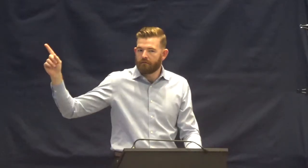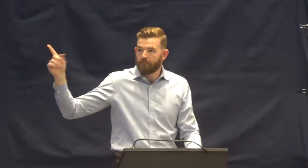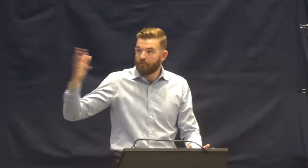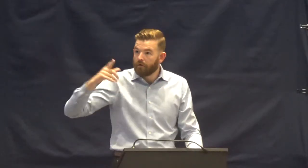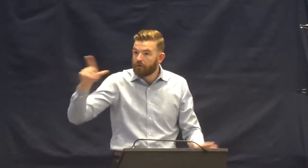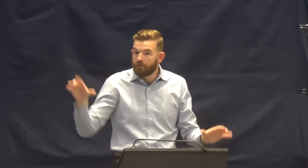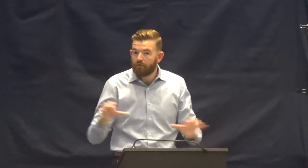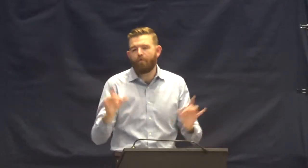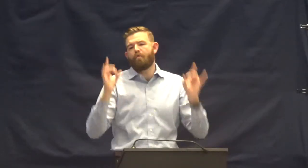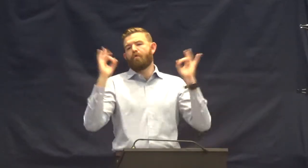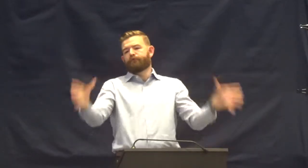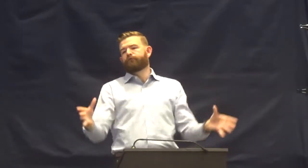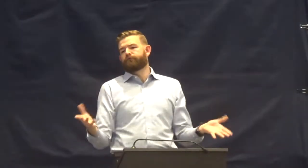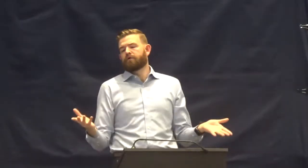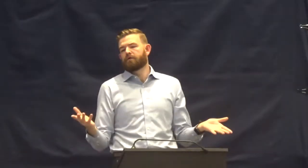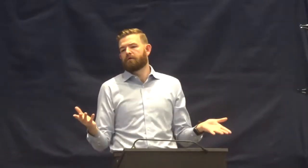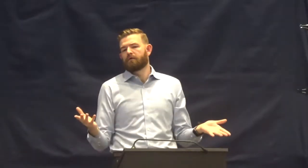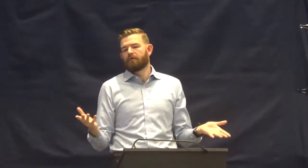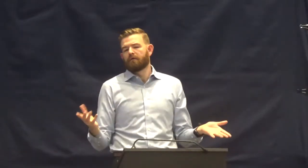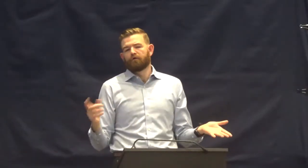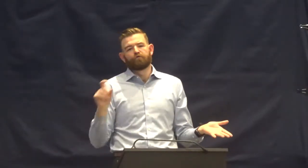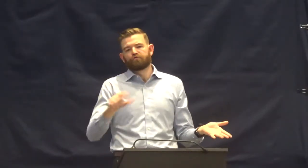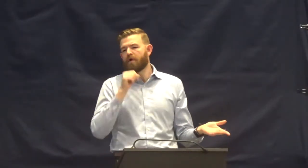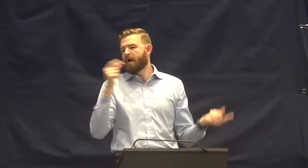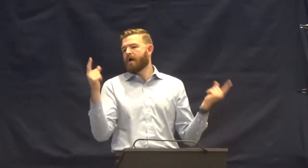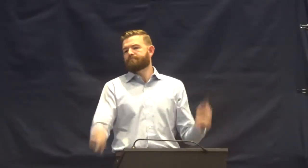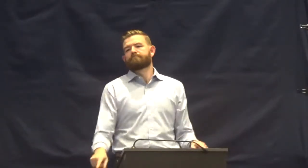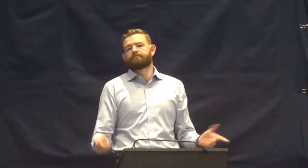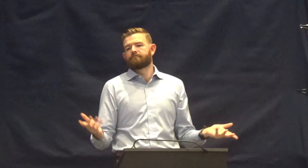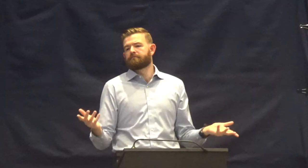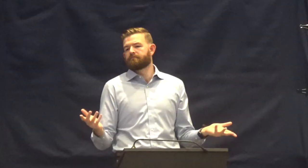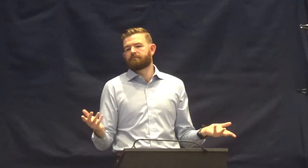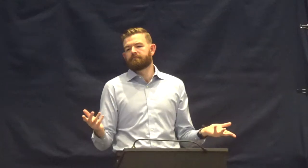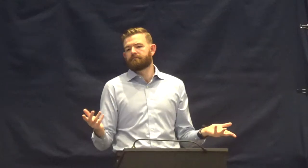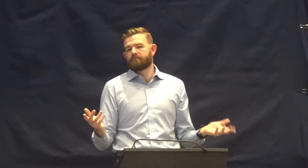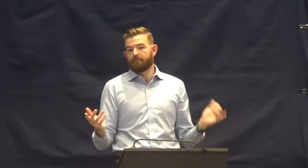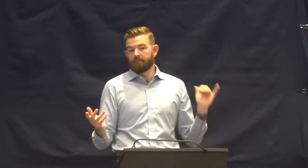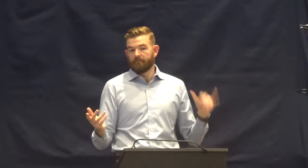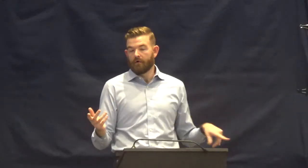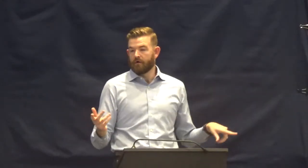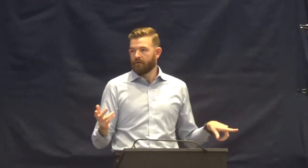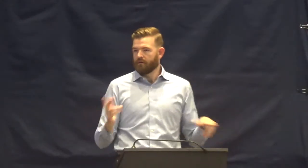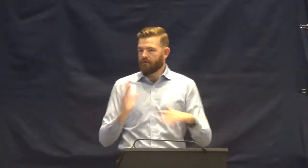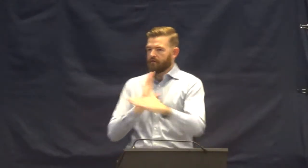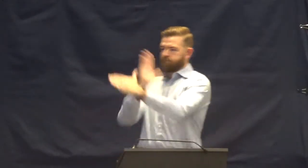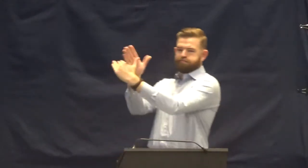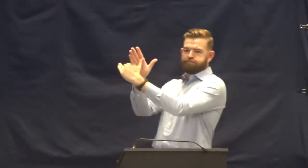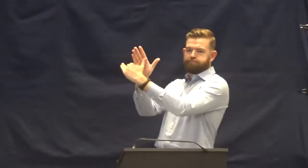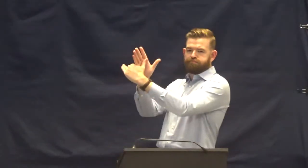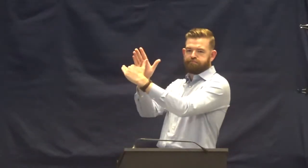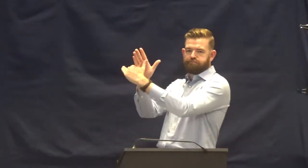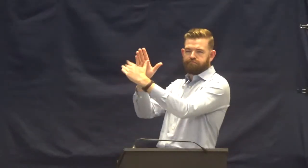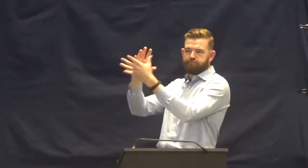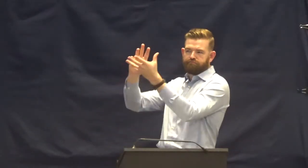But in the indigenous people's eyes, this was nothing that was good. The Europeans that came